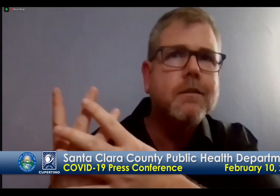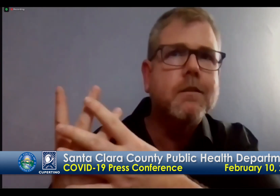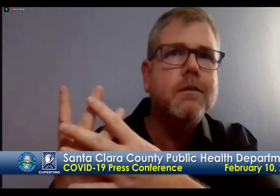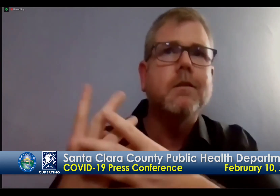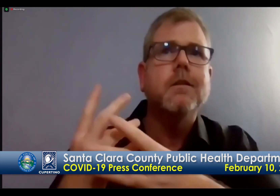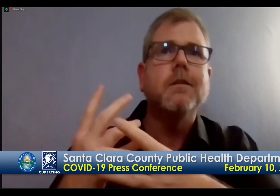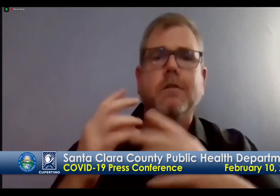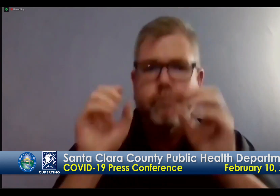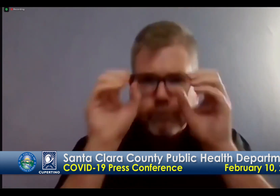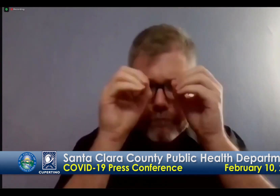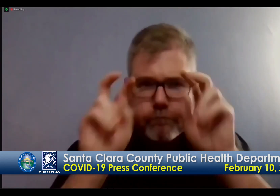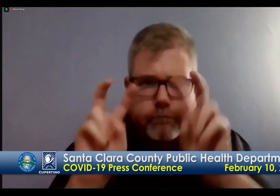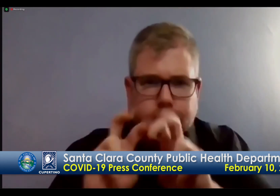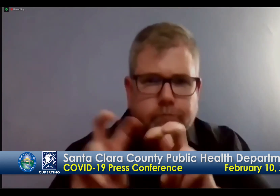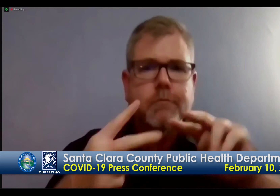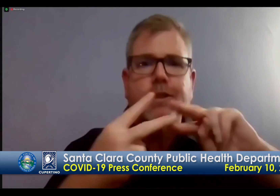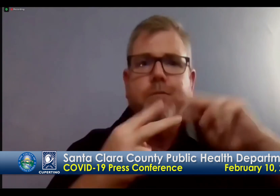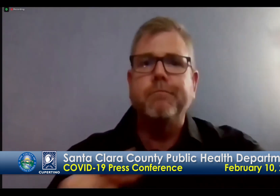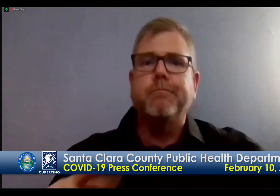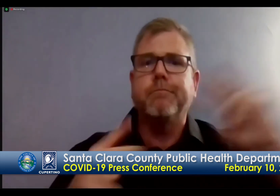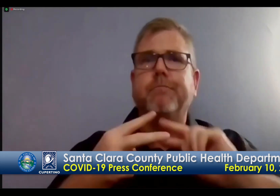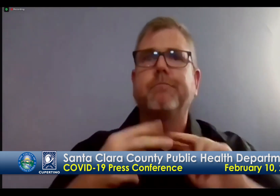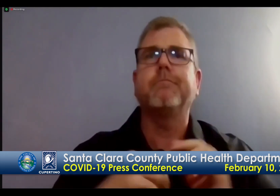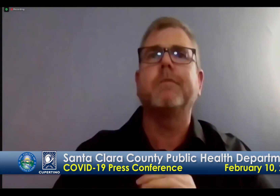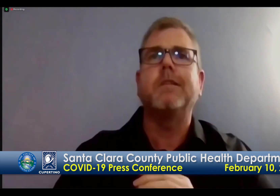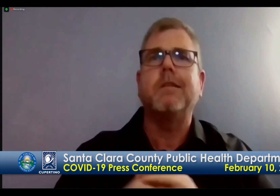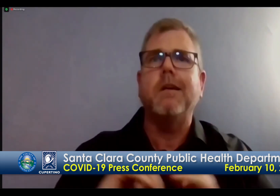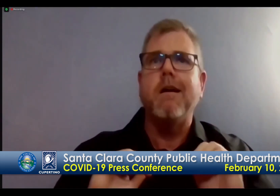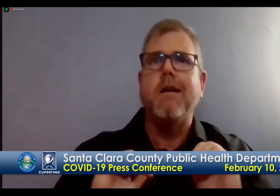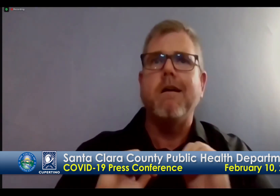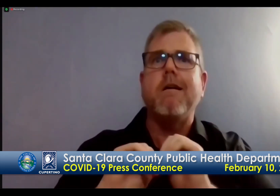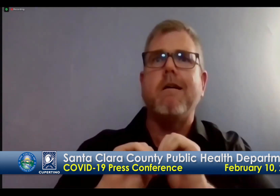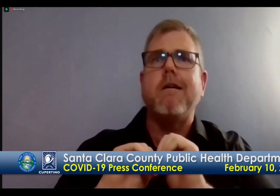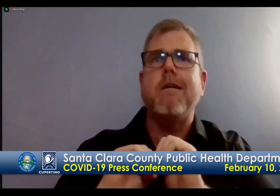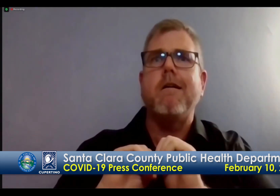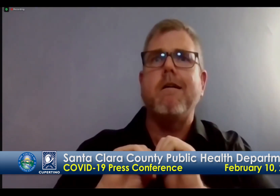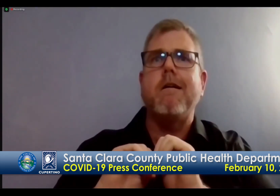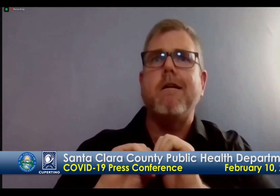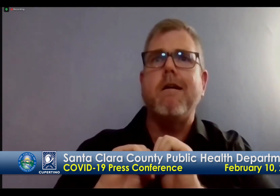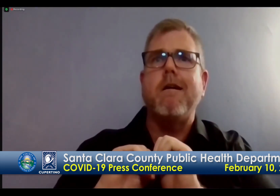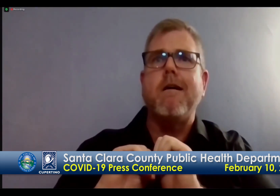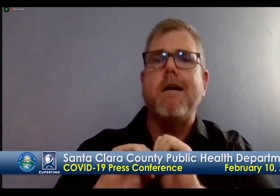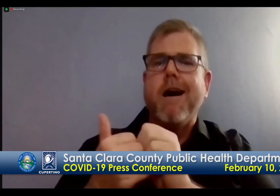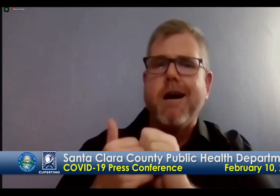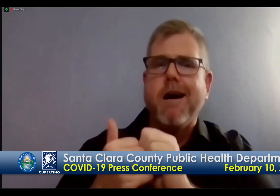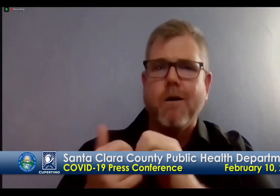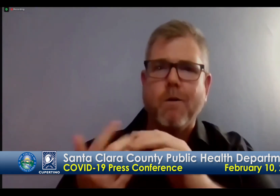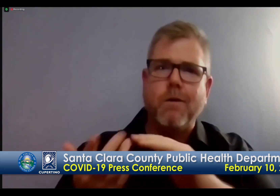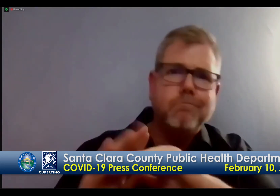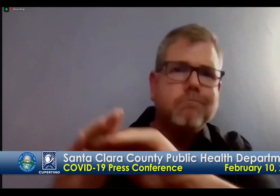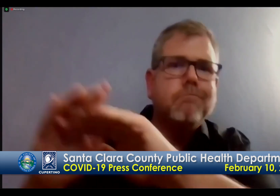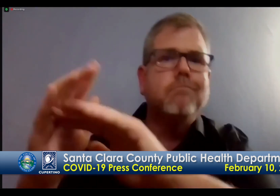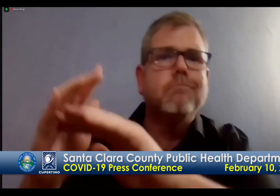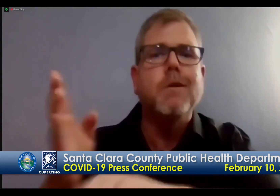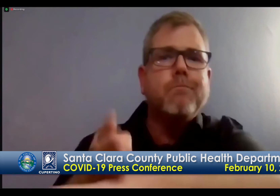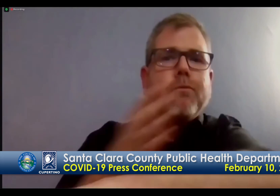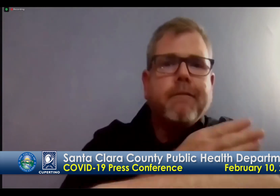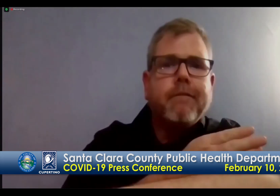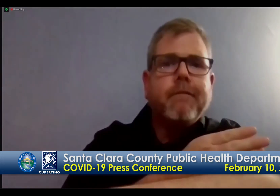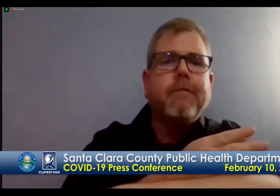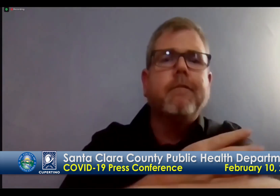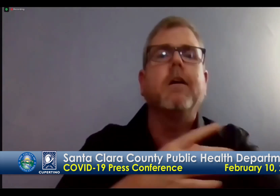troublesome cases very early and kind of, form that contact tracing investigation around them and get those kind